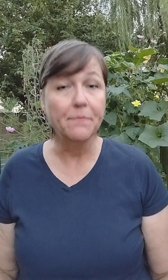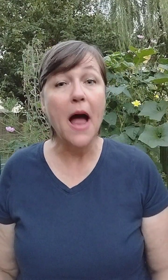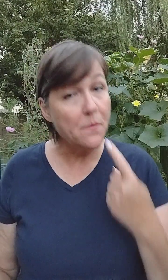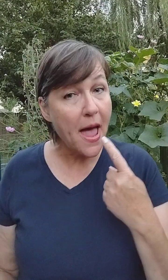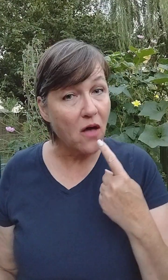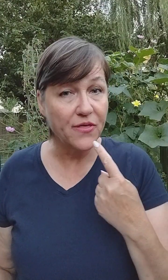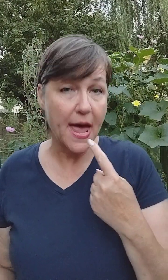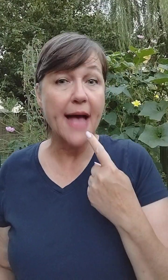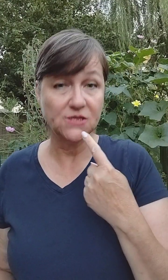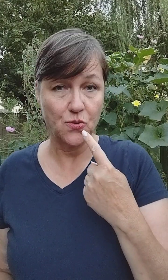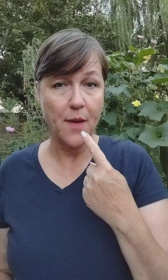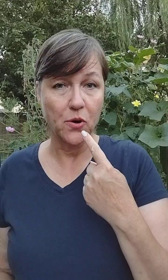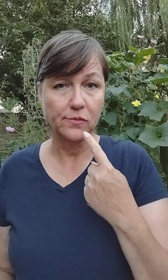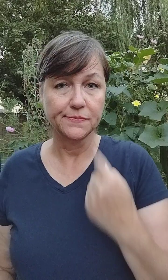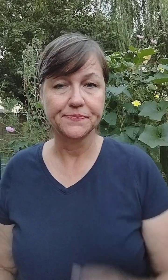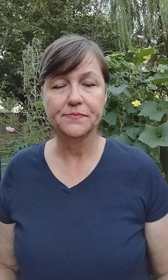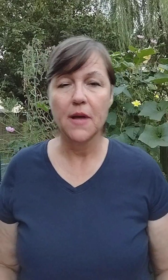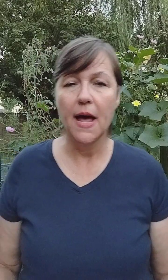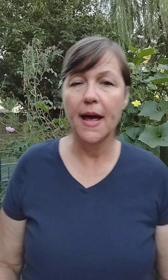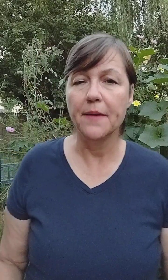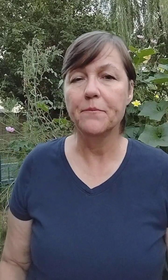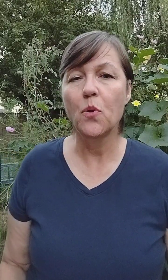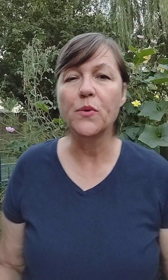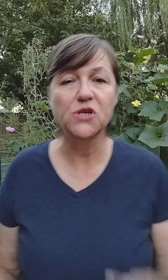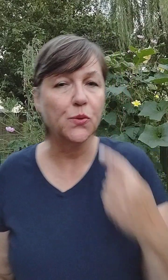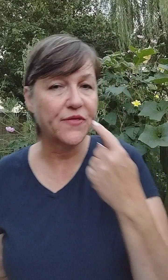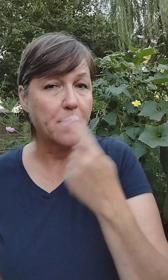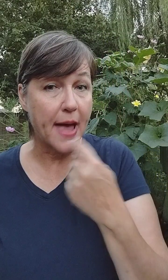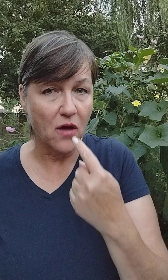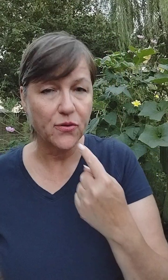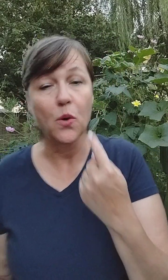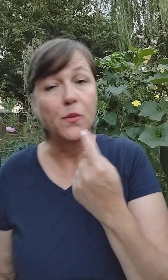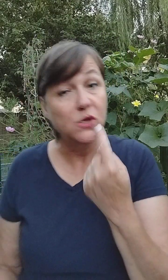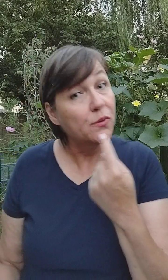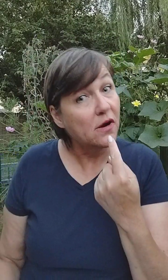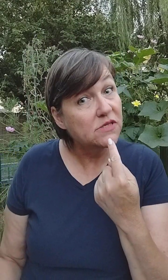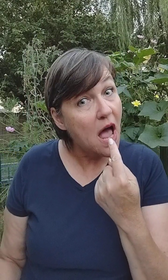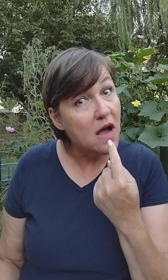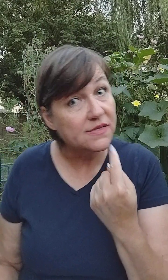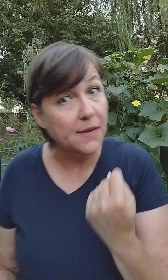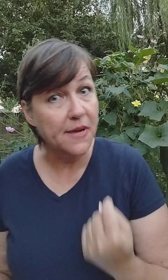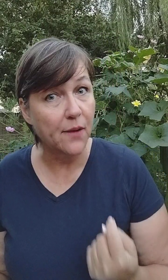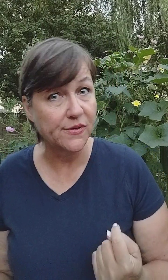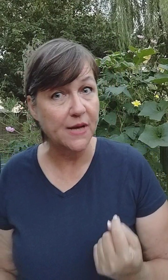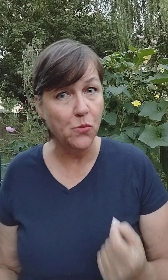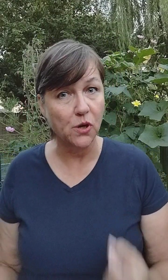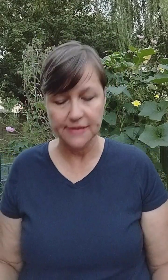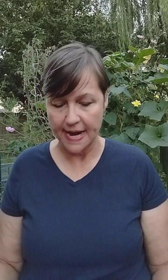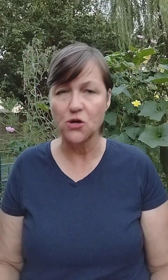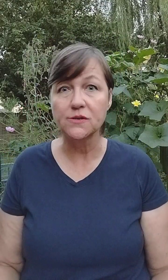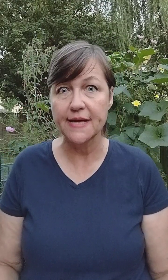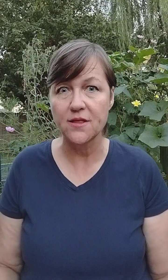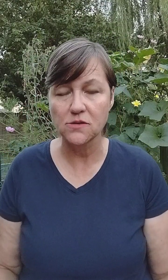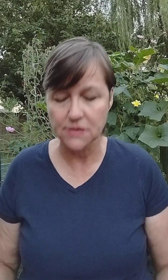Our mouth has grammar. What we do with our mouth, what we do with our tongue, sometimes with some words, and you'll see those